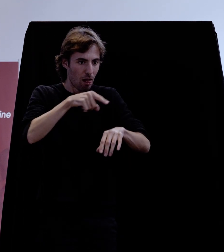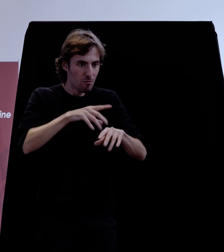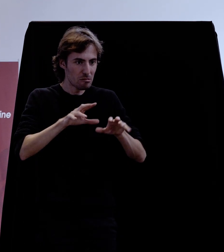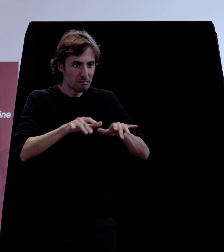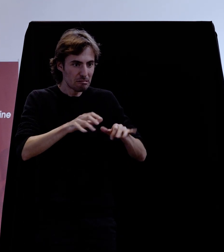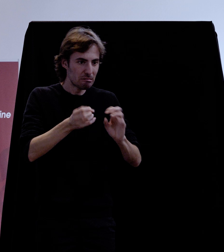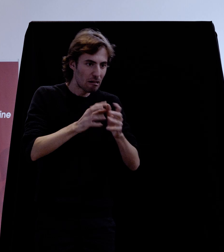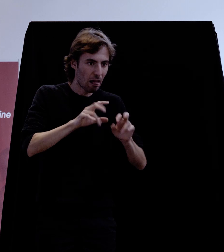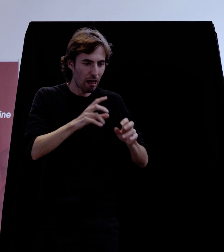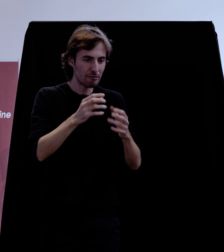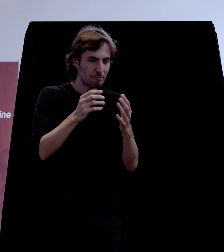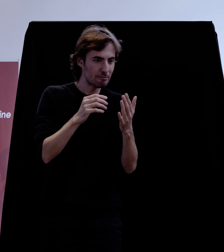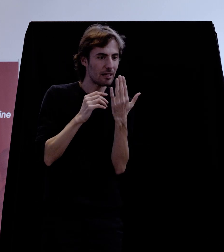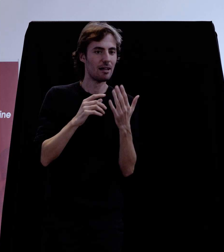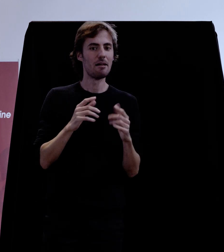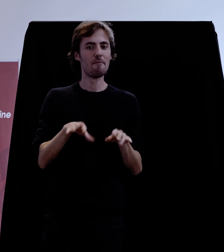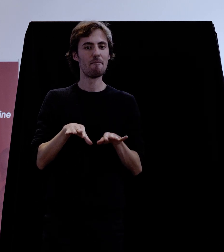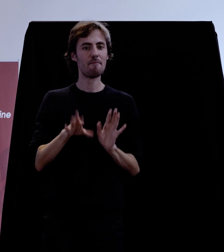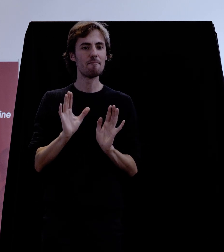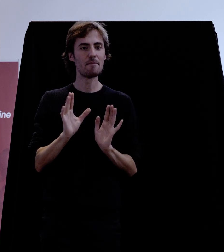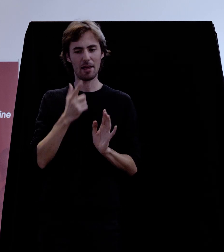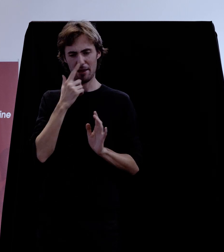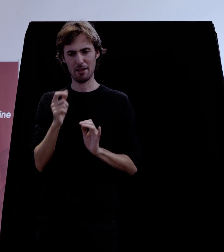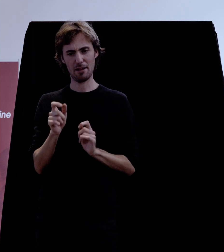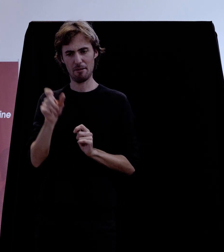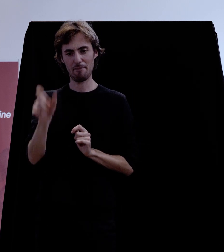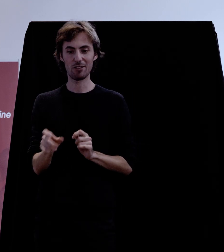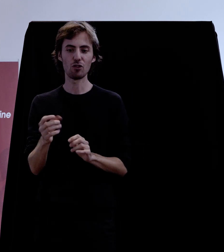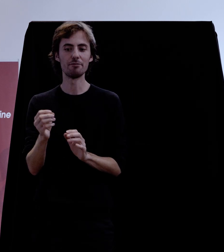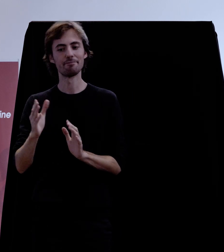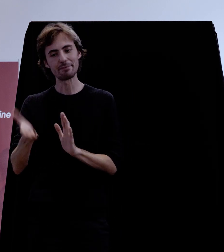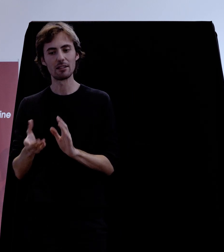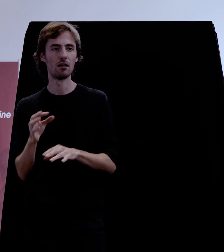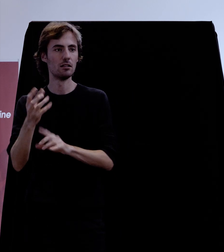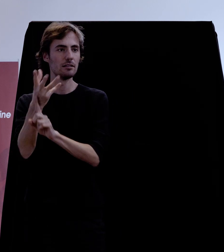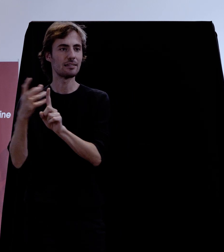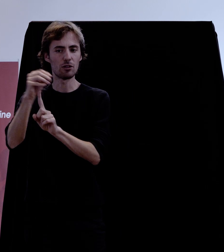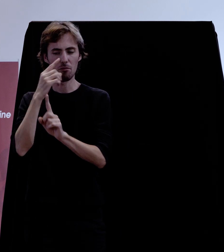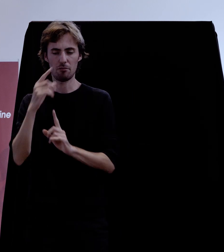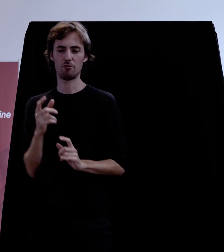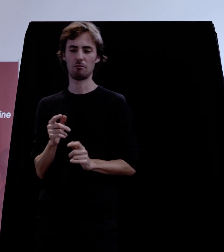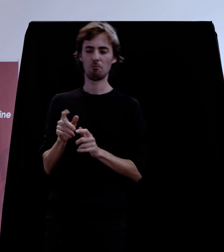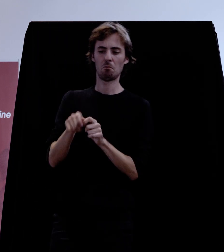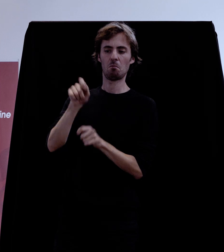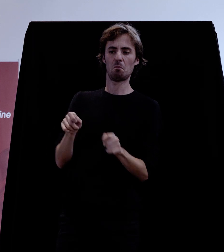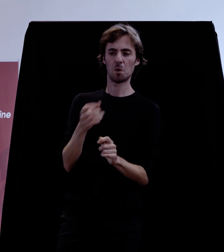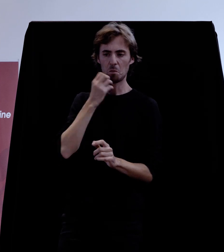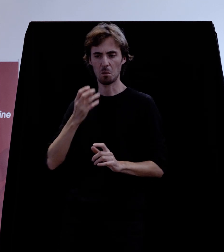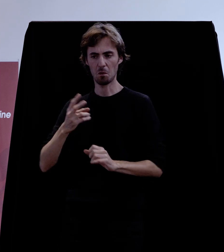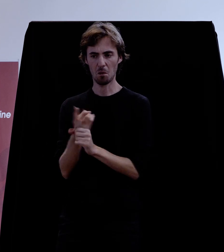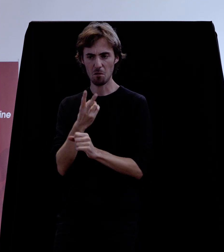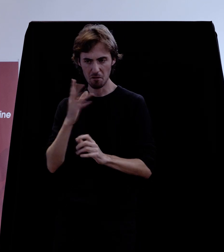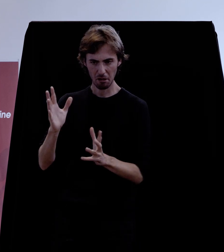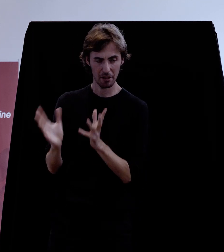bad, autistic-like. And then unusual interest in sensory aspects of the environment. Well, of course, our kids are